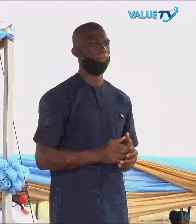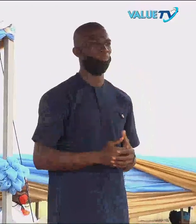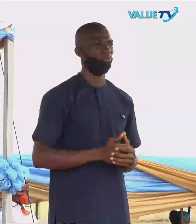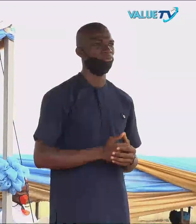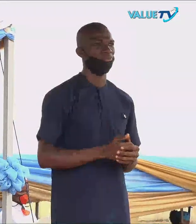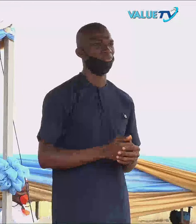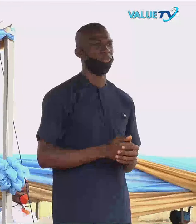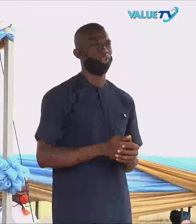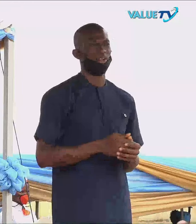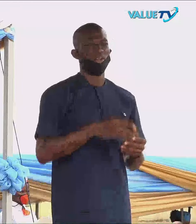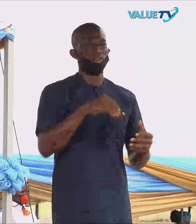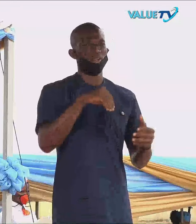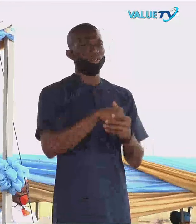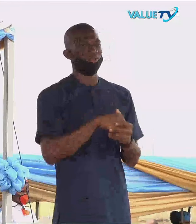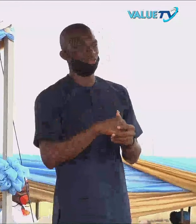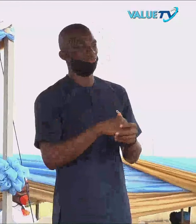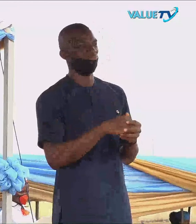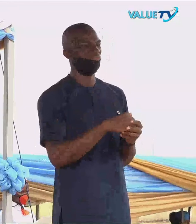in the sand of the earth.